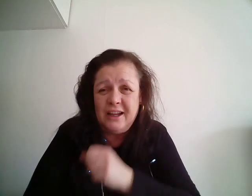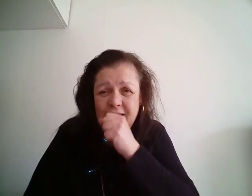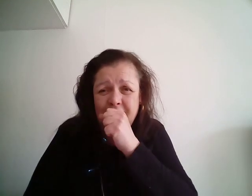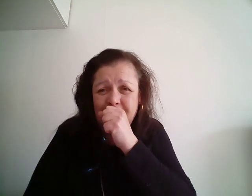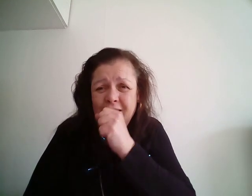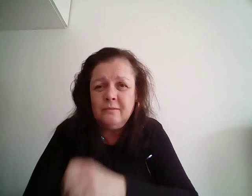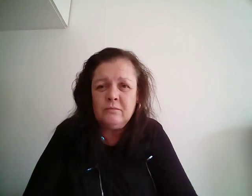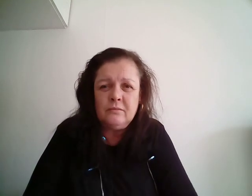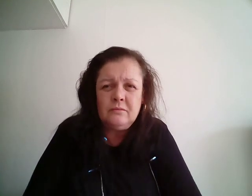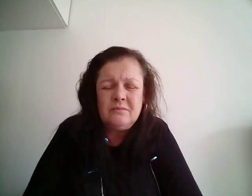that.